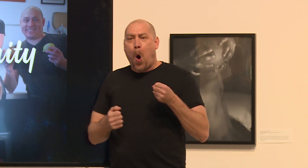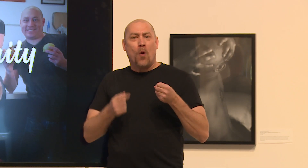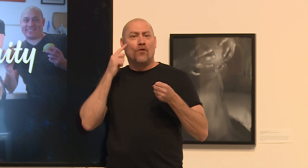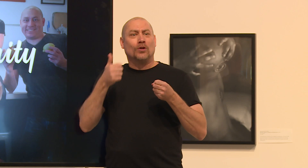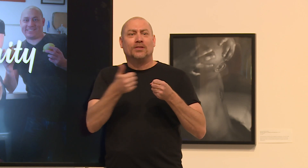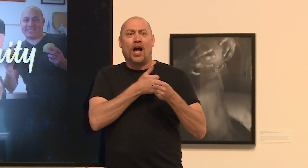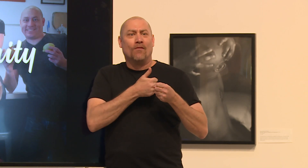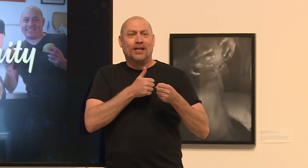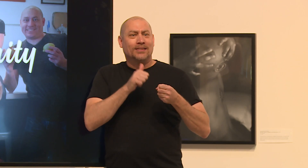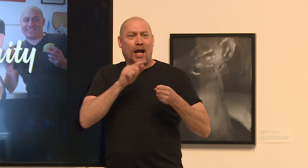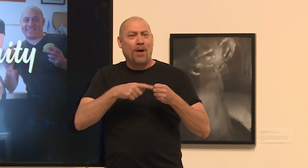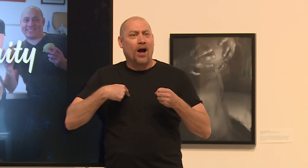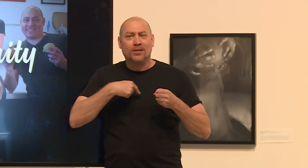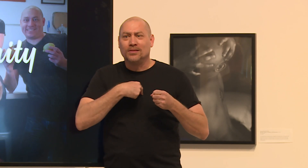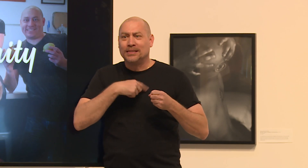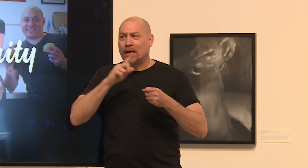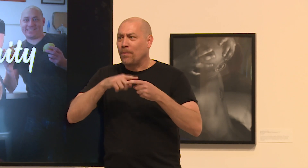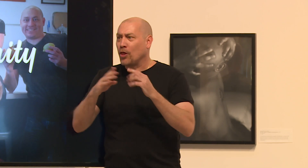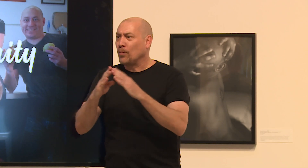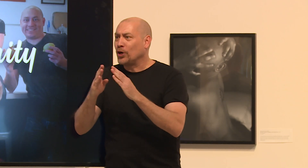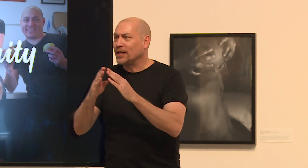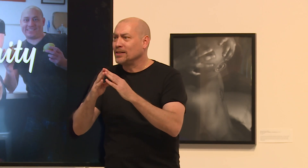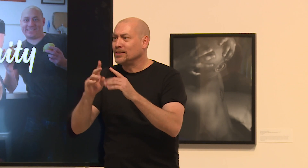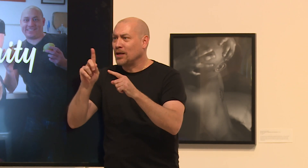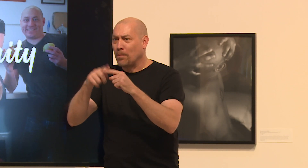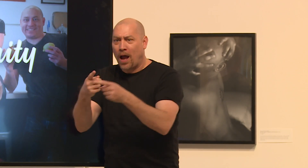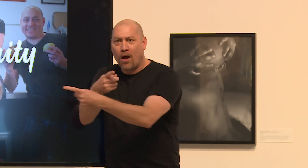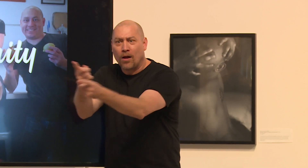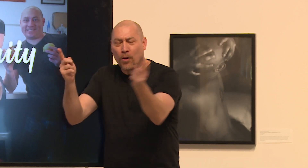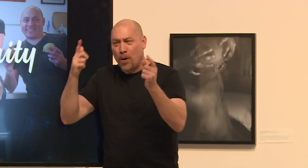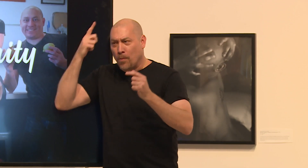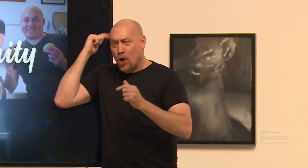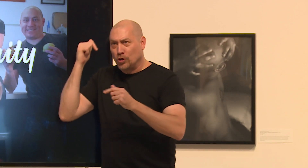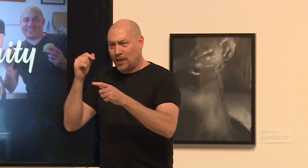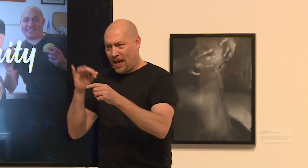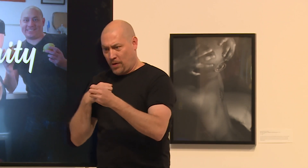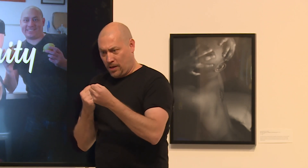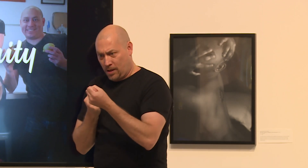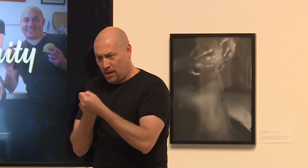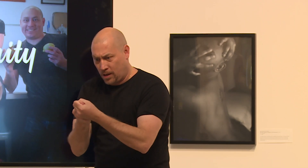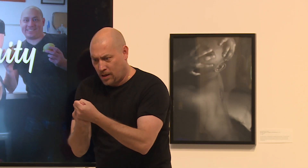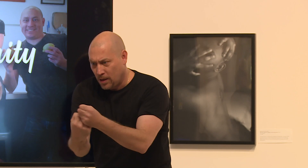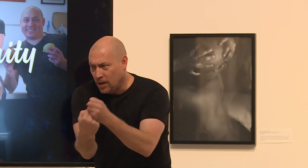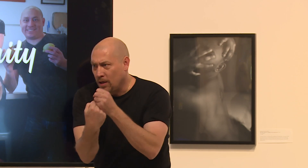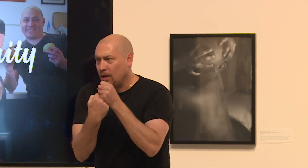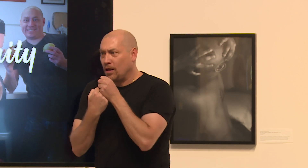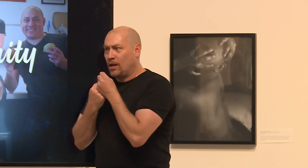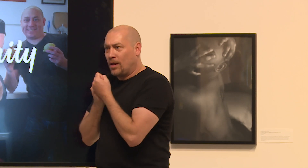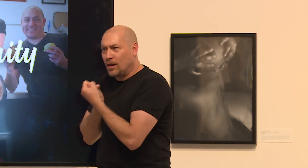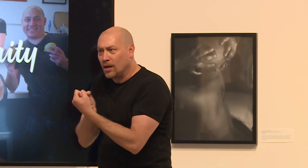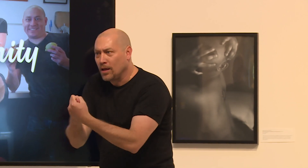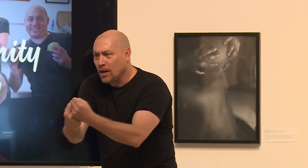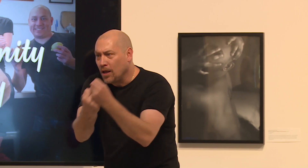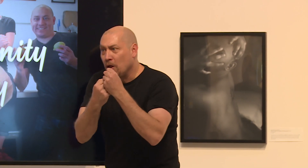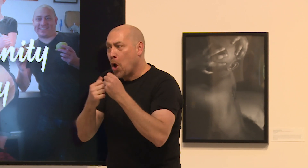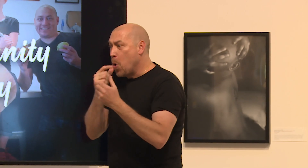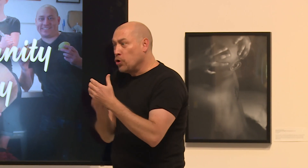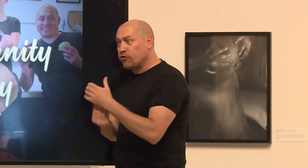find employment. We have to see this as a community. It's a two-way street.